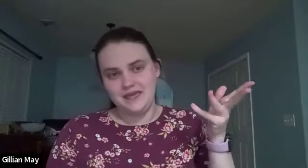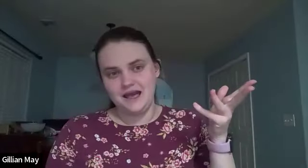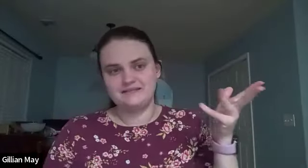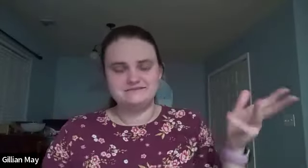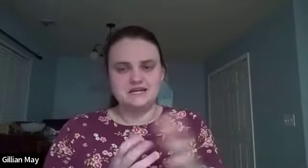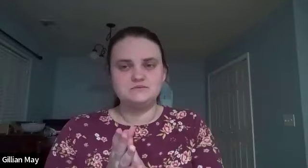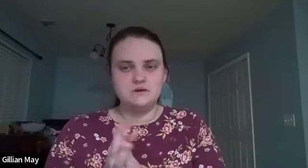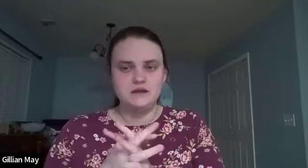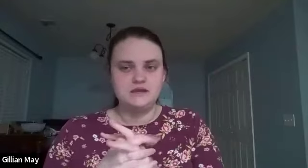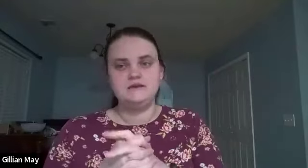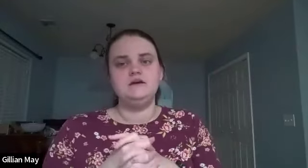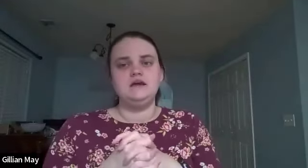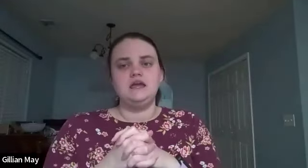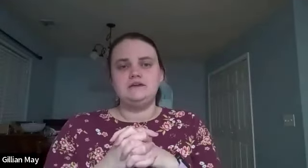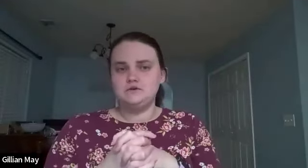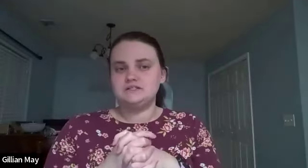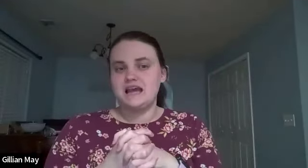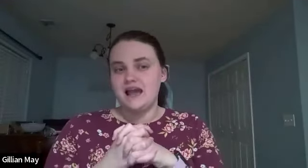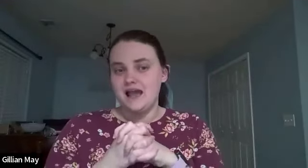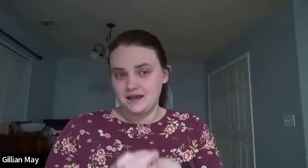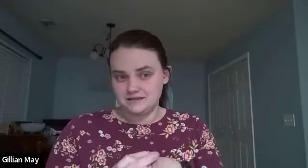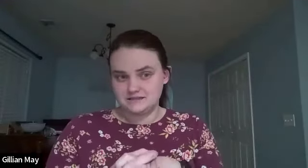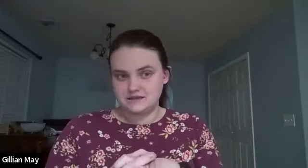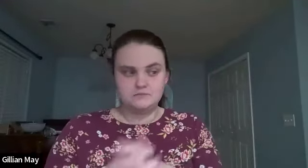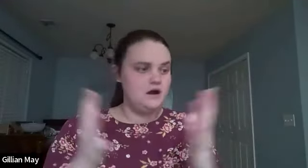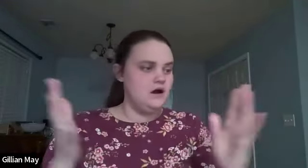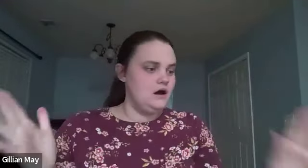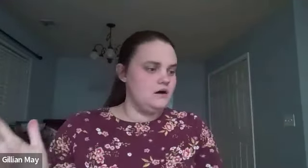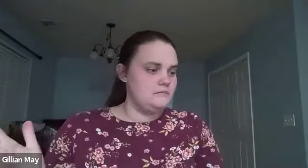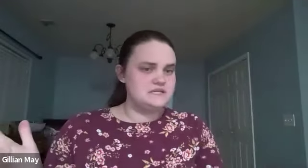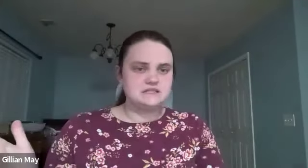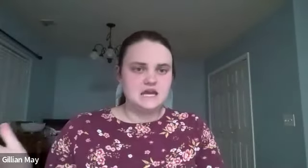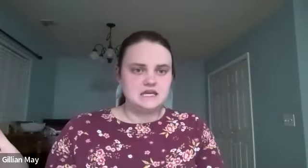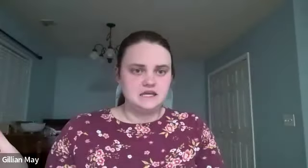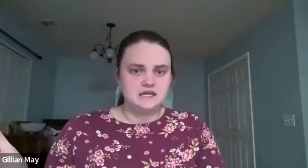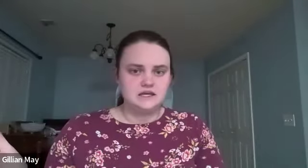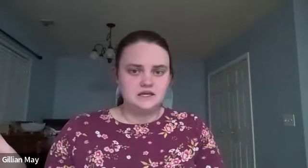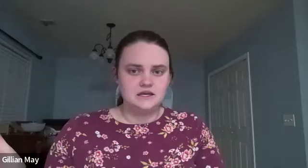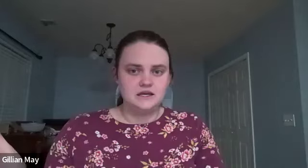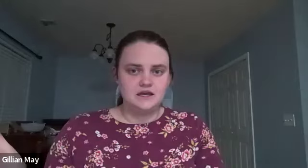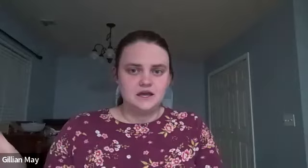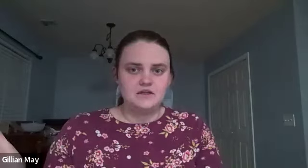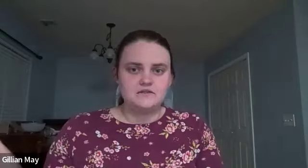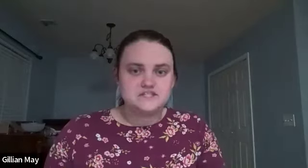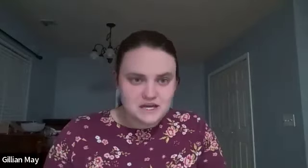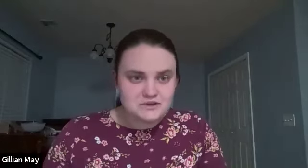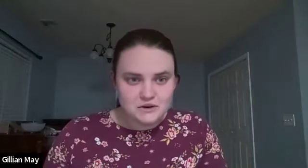yeah, that's one way. If you were to ask somebody, oh, Miss Katie, the W